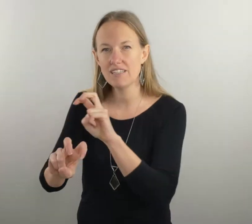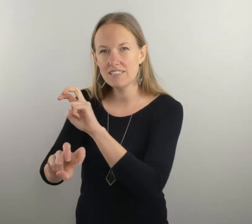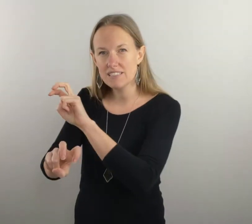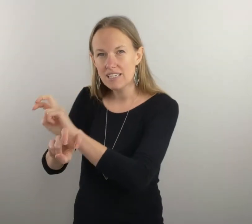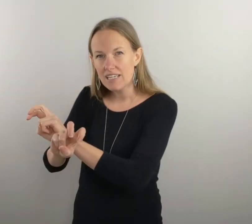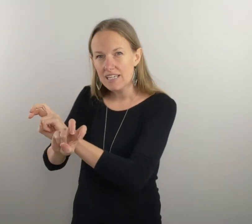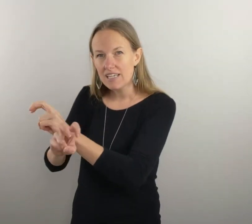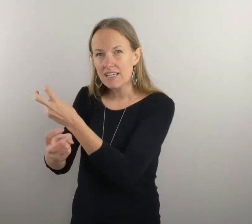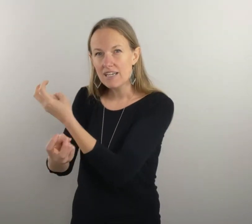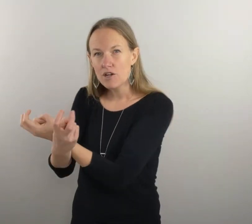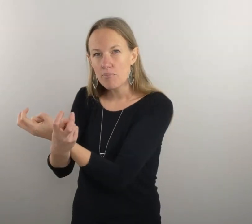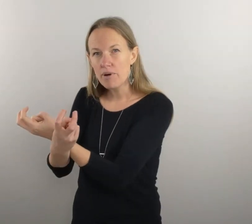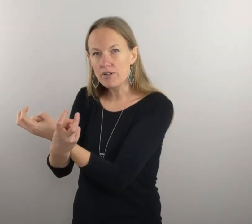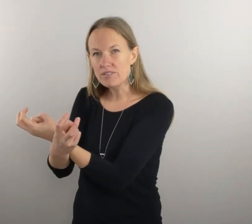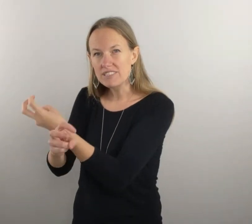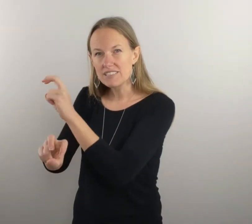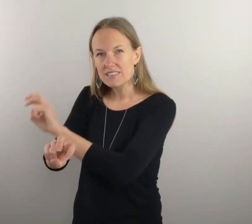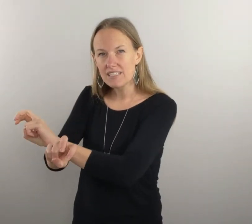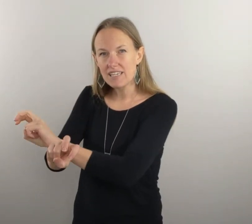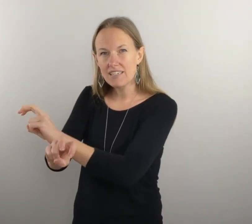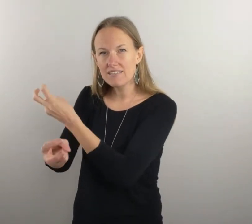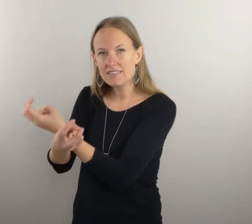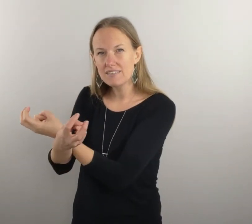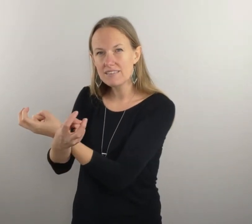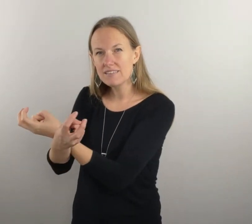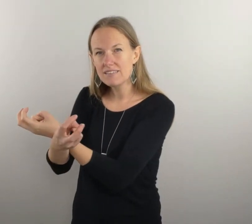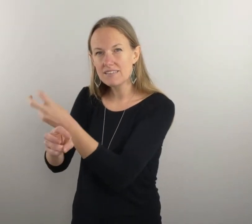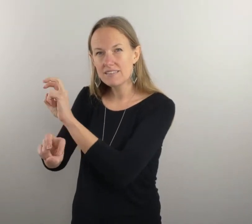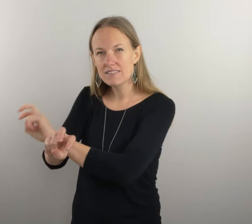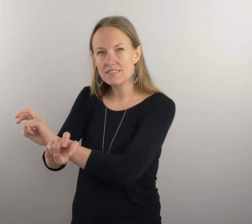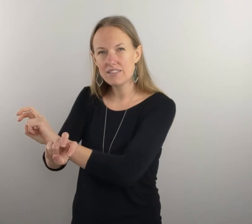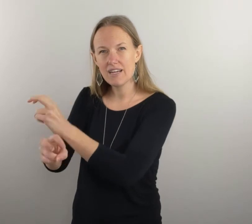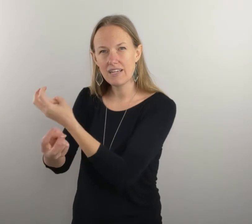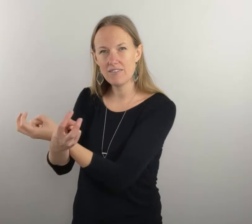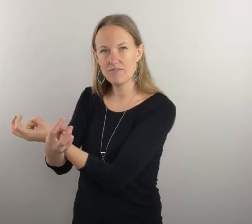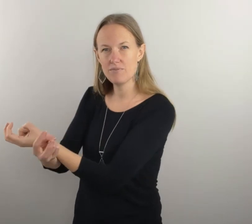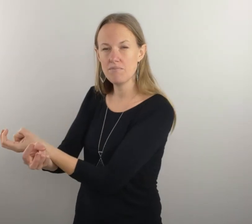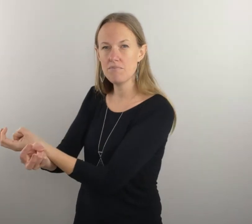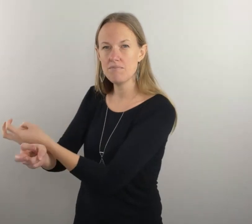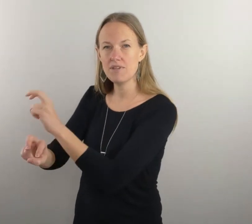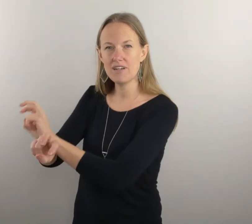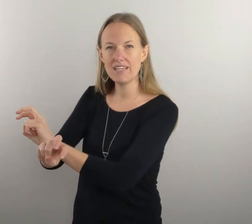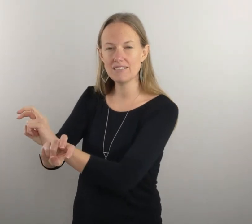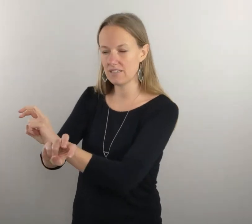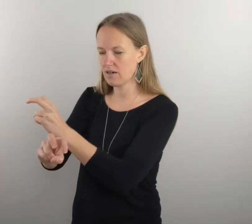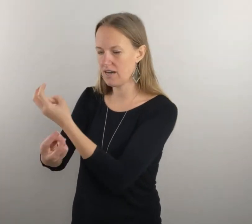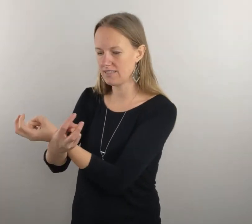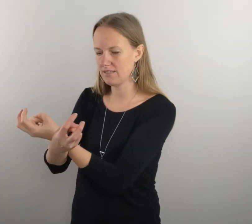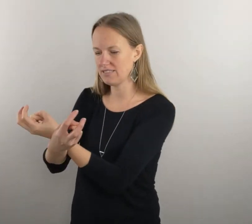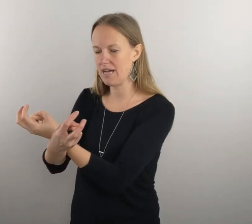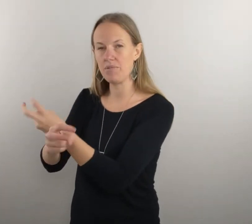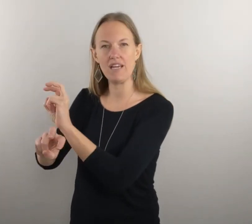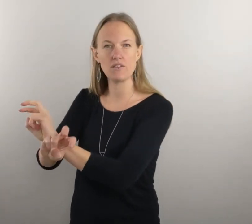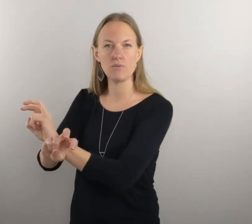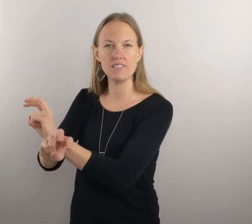fingers. Bones, okay? So you're kind of, your hands are tapping at the